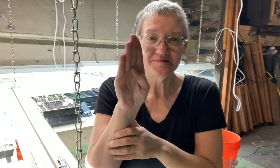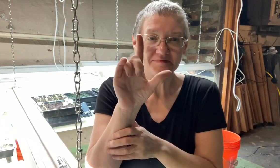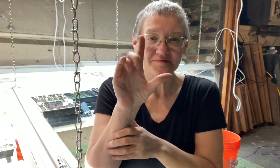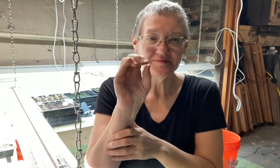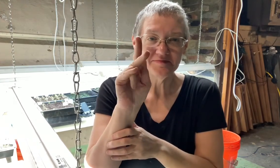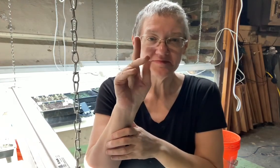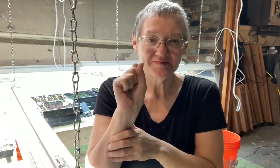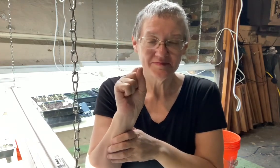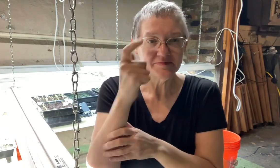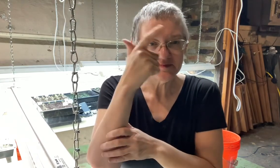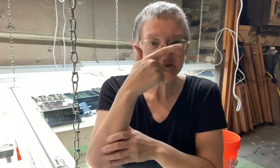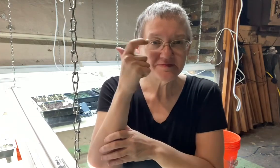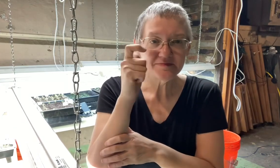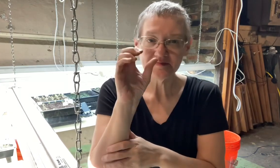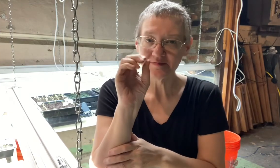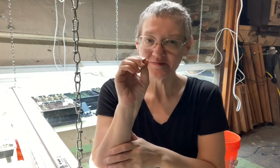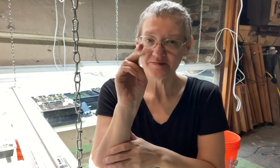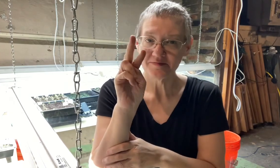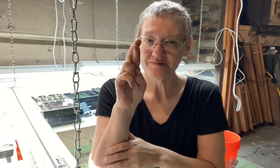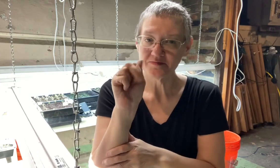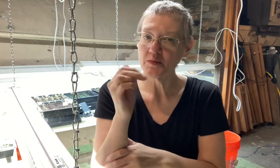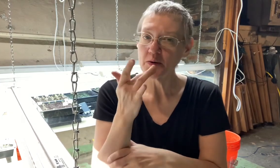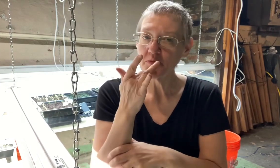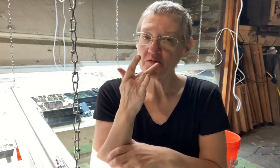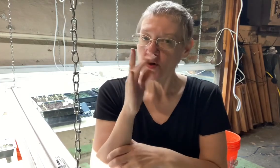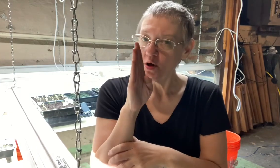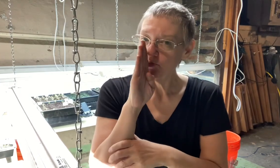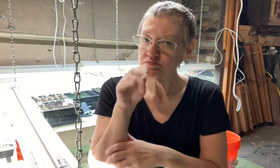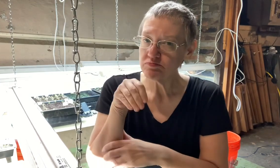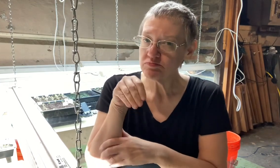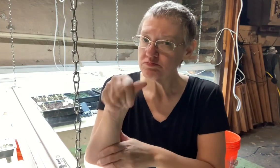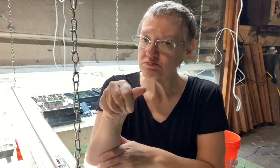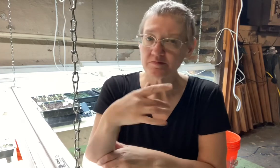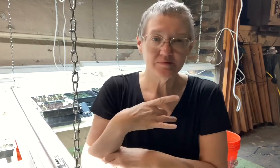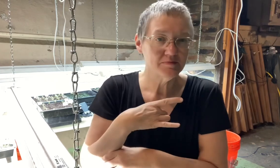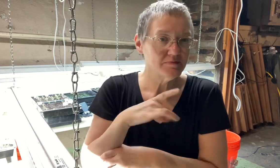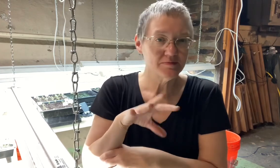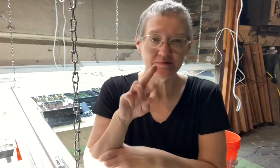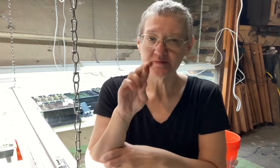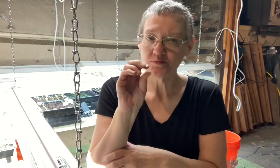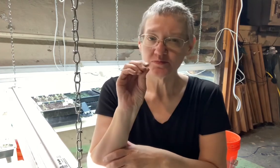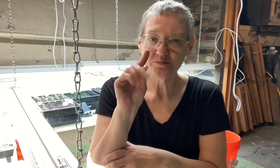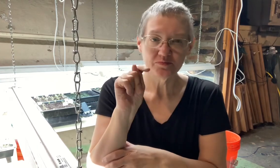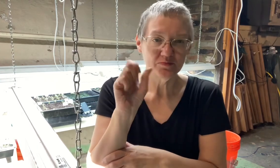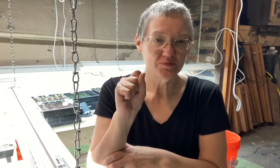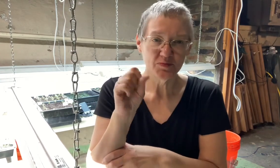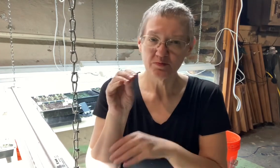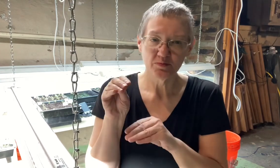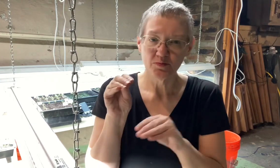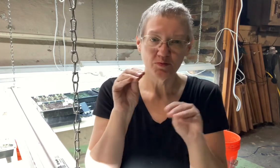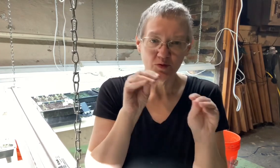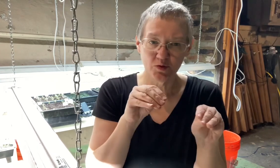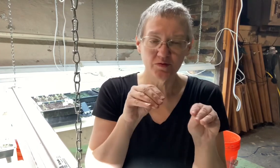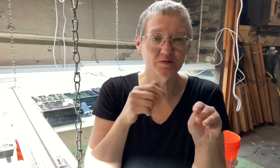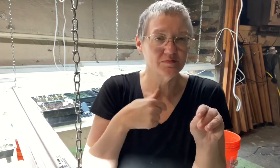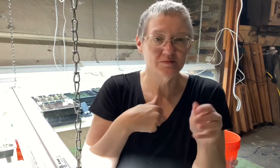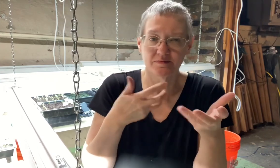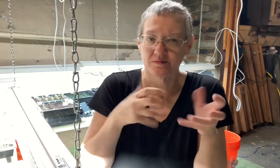blocks because okra likes to be direct sown. It doesn't like its root disturbed. So I don't want to start them